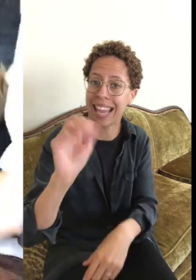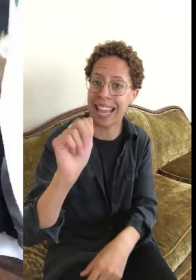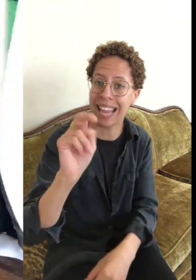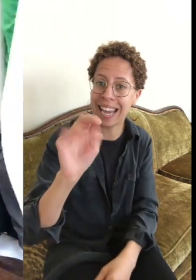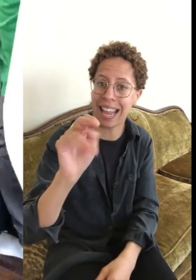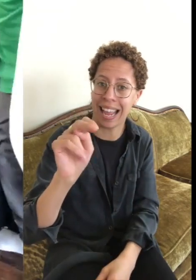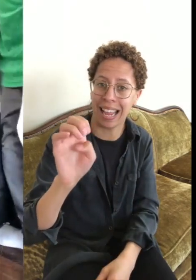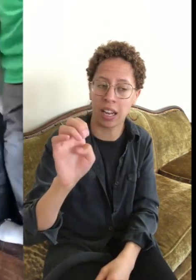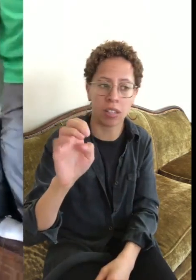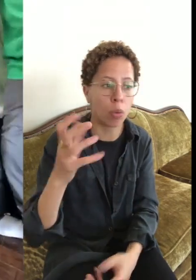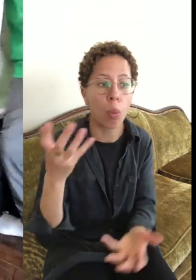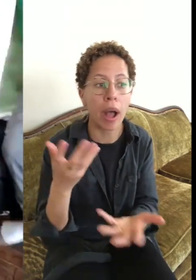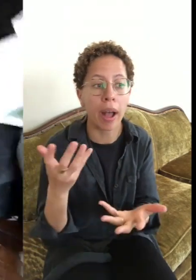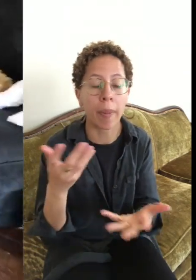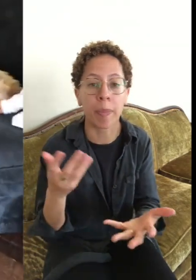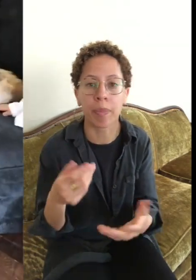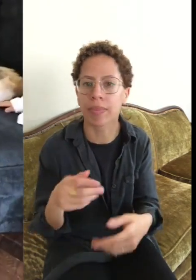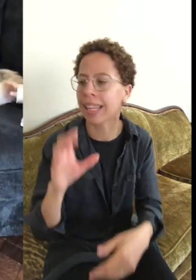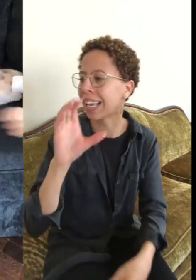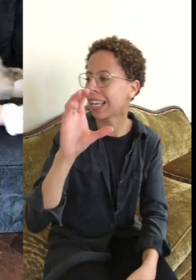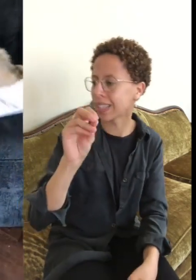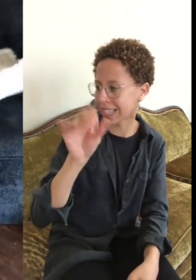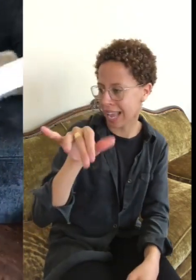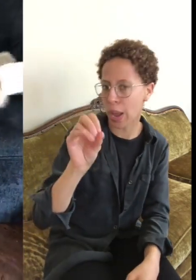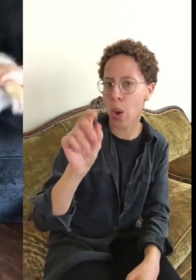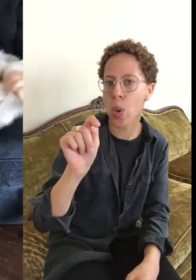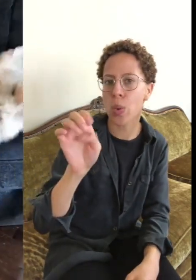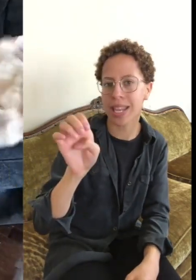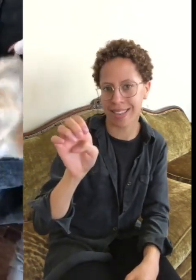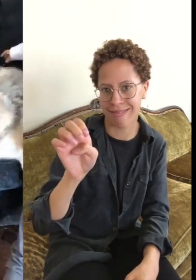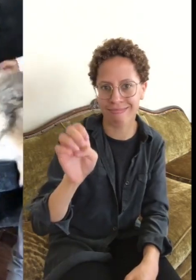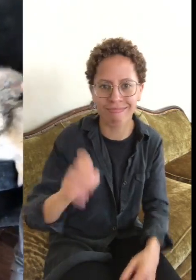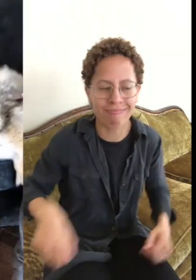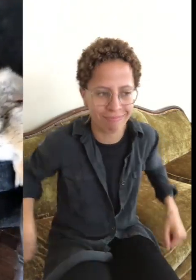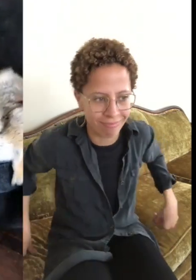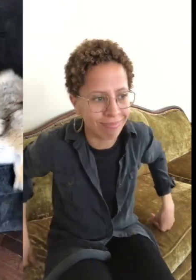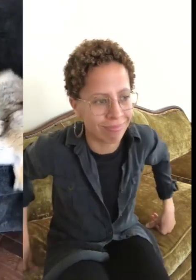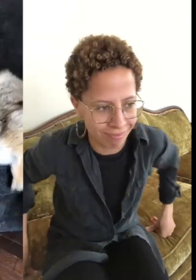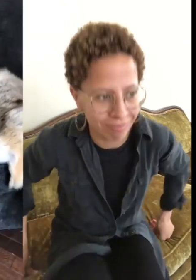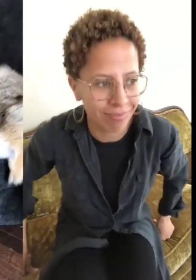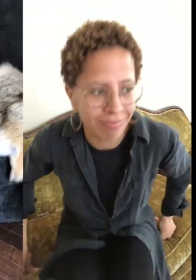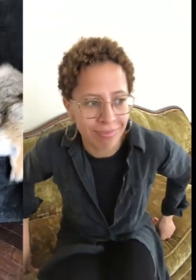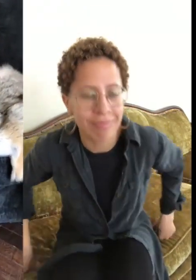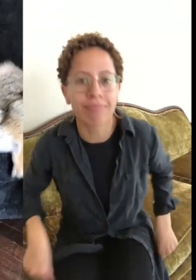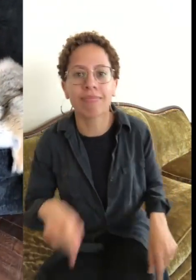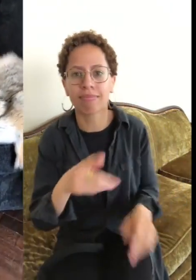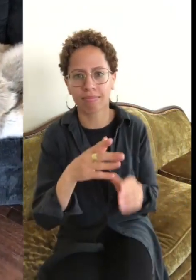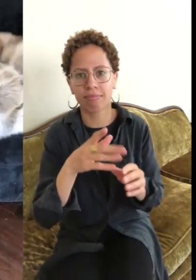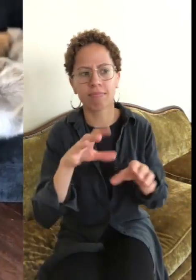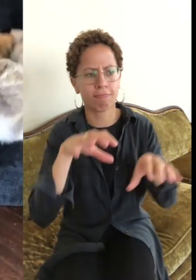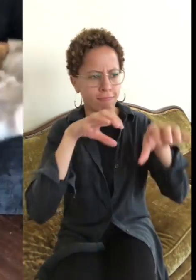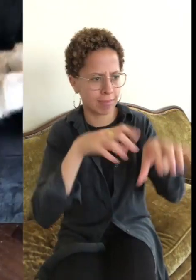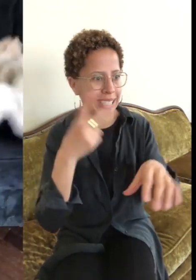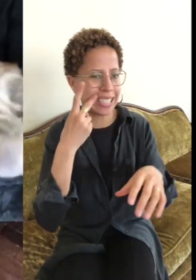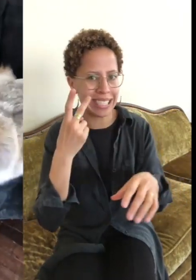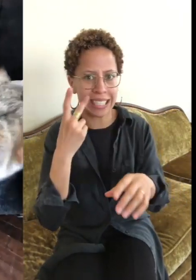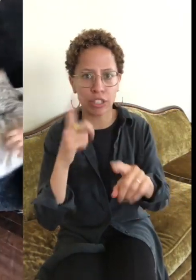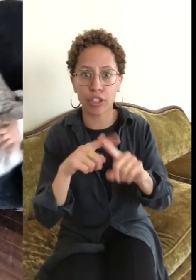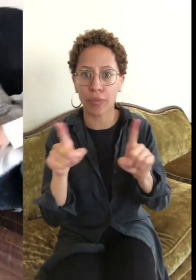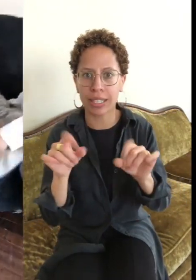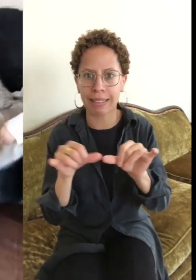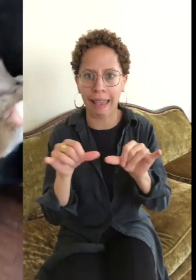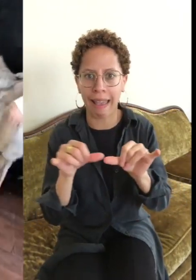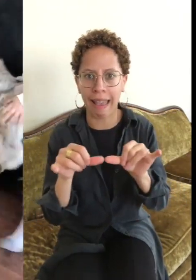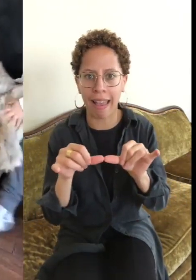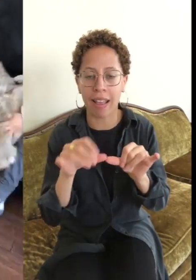Coyote. Yeah, can you put it beside the fox just to show the difference in size? Look at this.